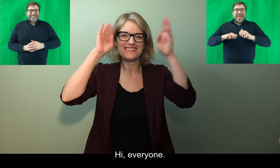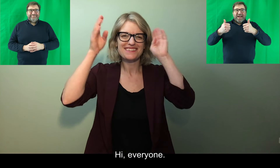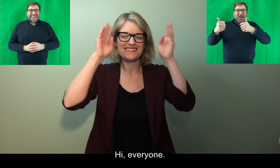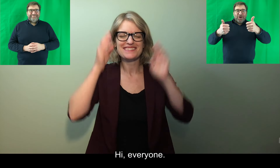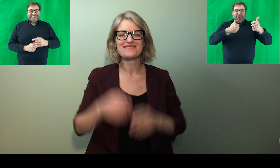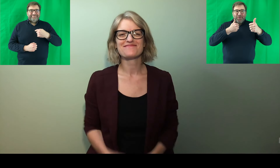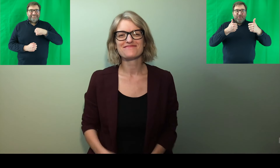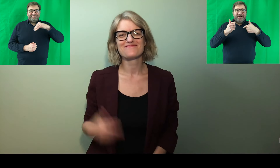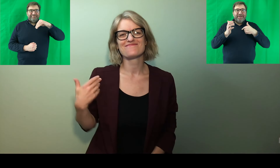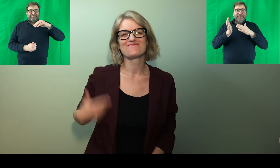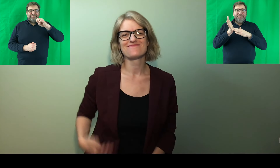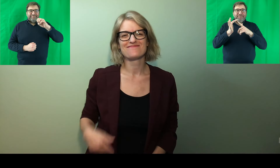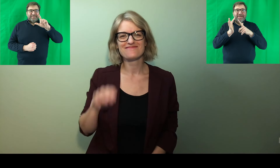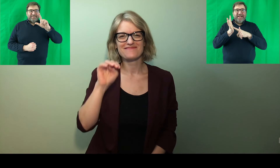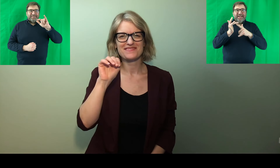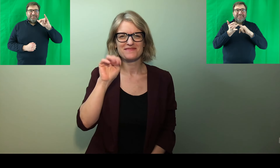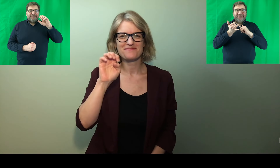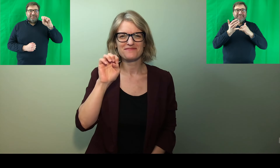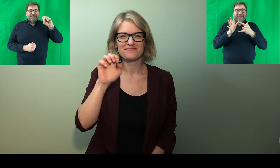Hi, everyone.